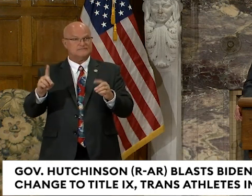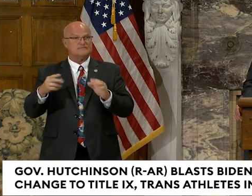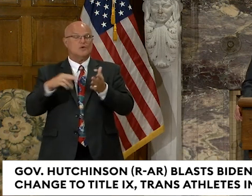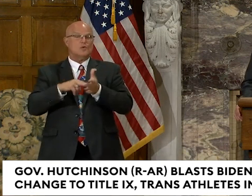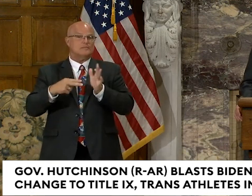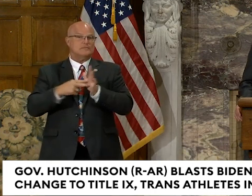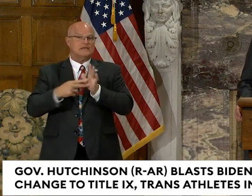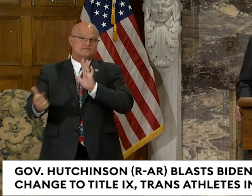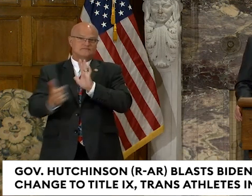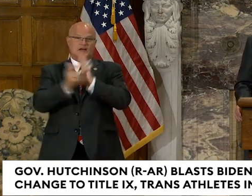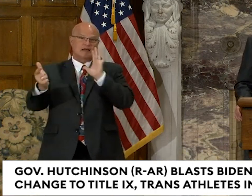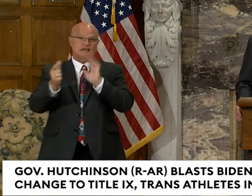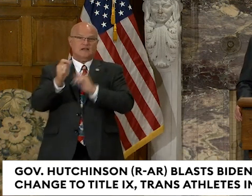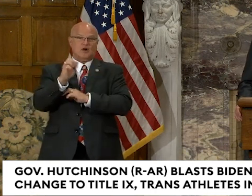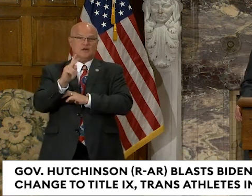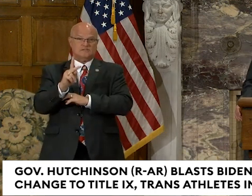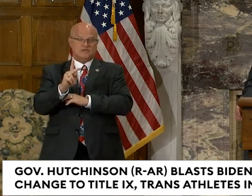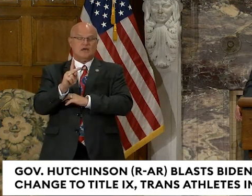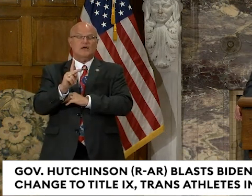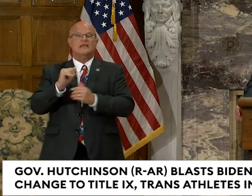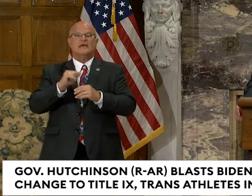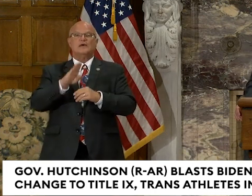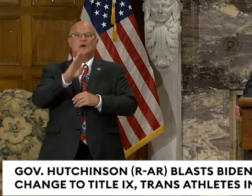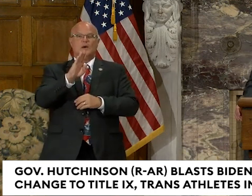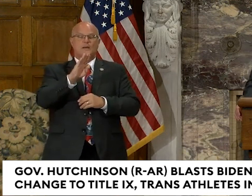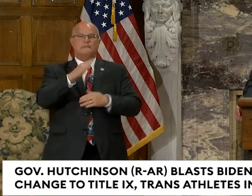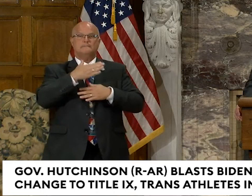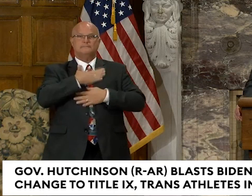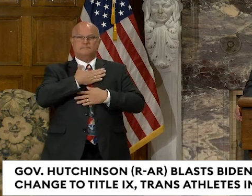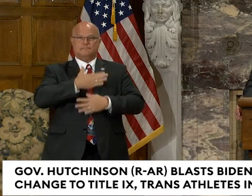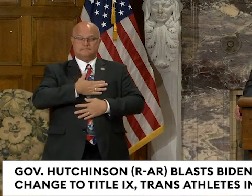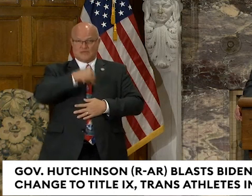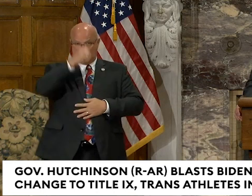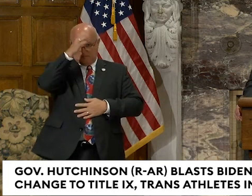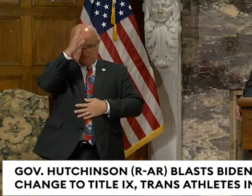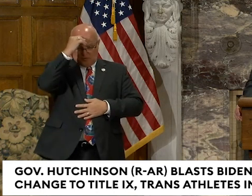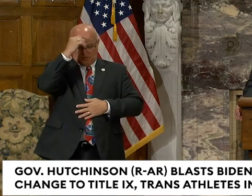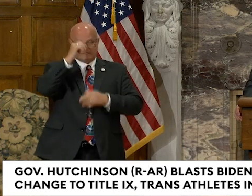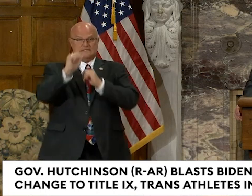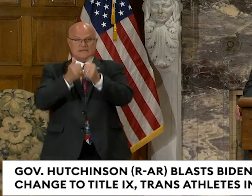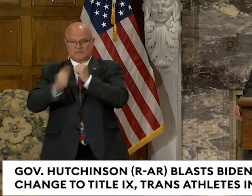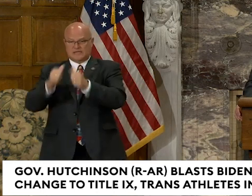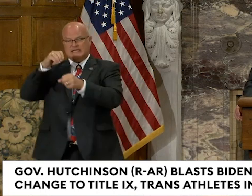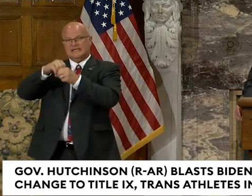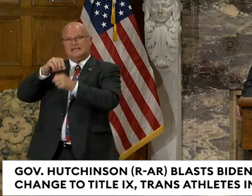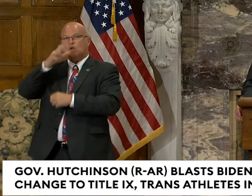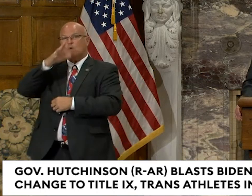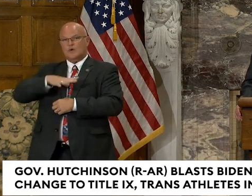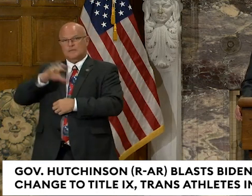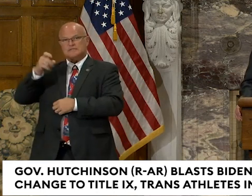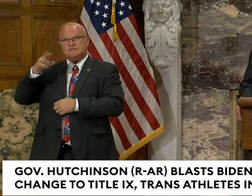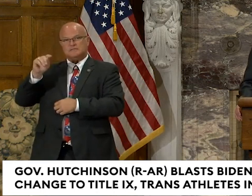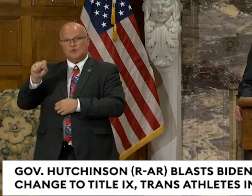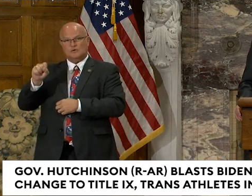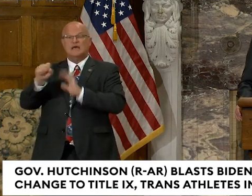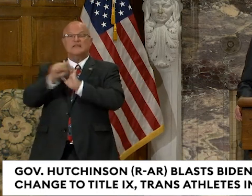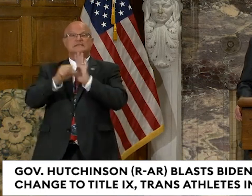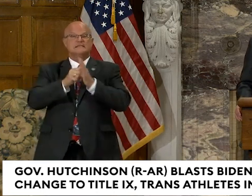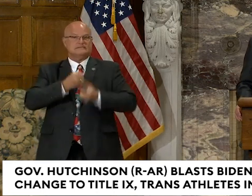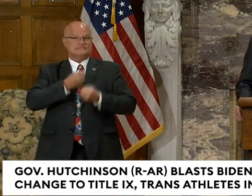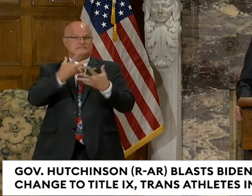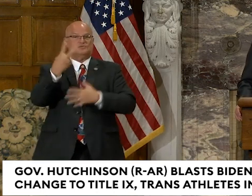which would violate our law that prohibits biological males from competing in women's sports. The state has expressed our opposition in